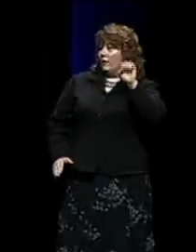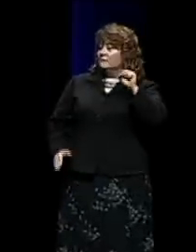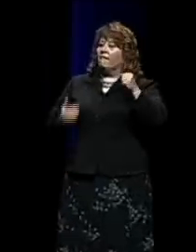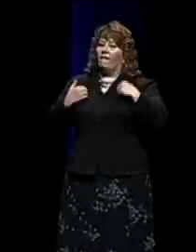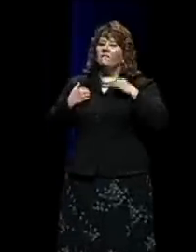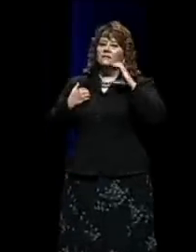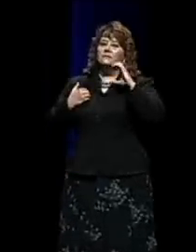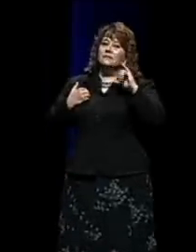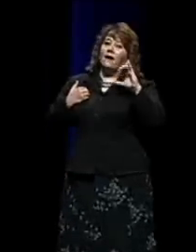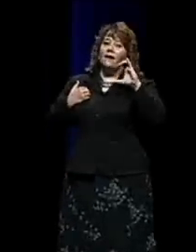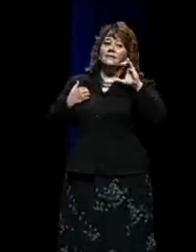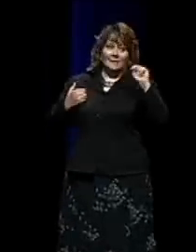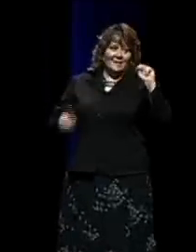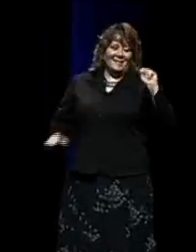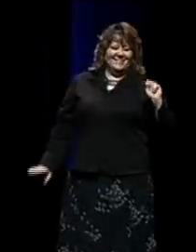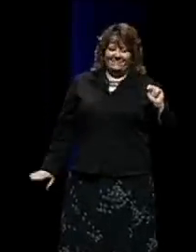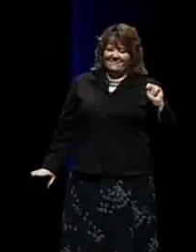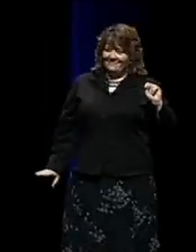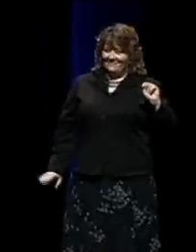I'm Kelly Flores, CICT.